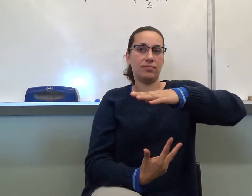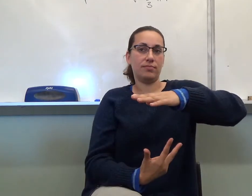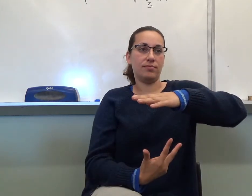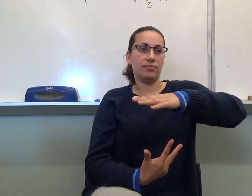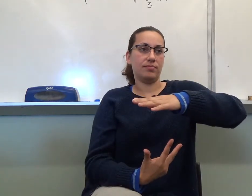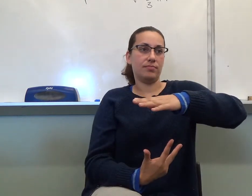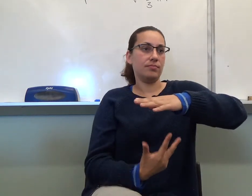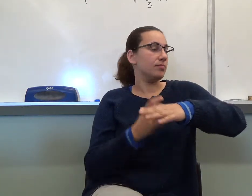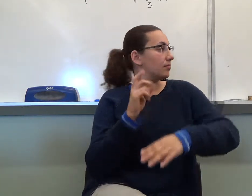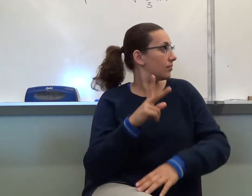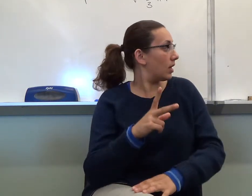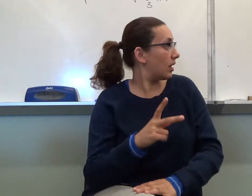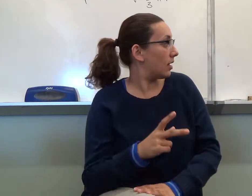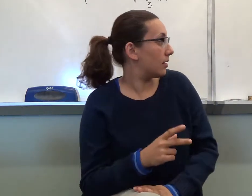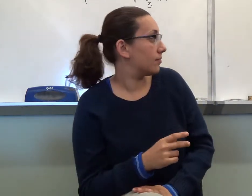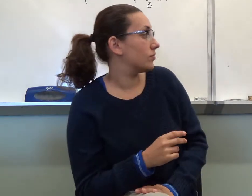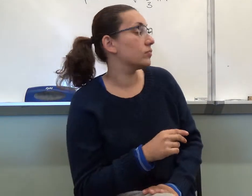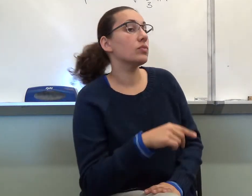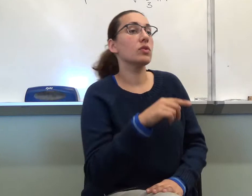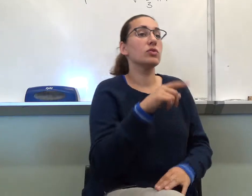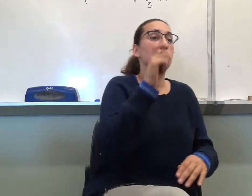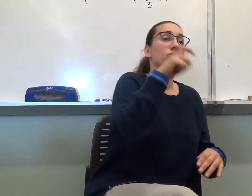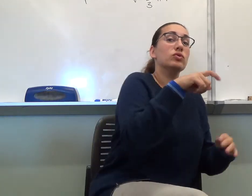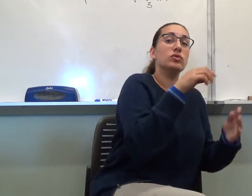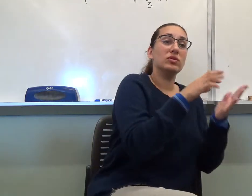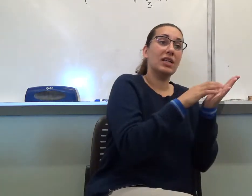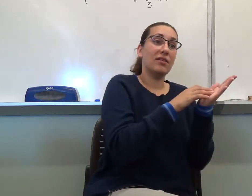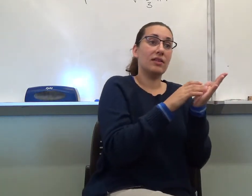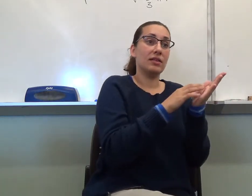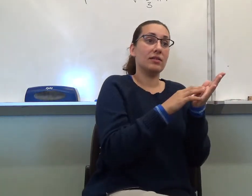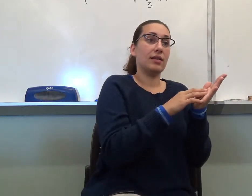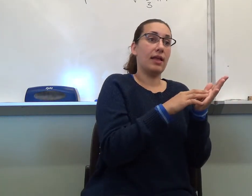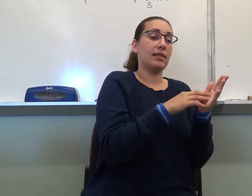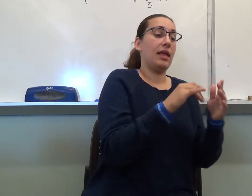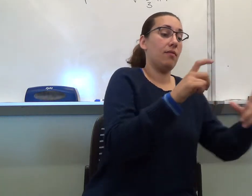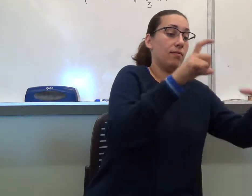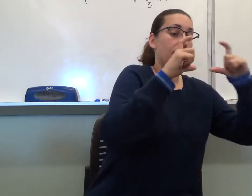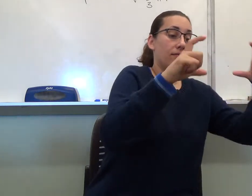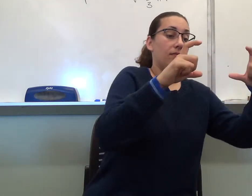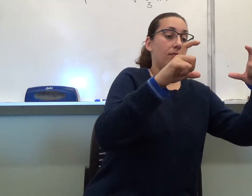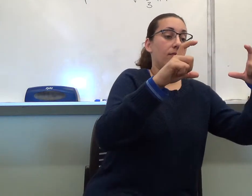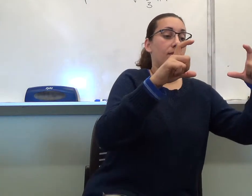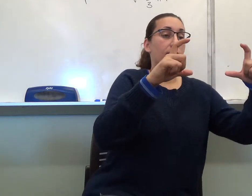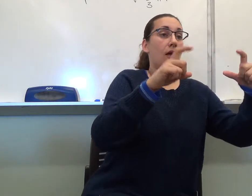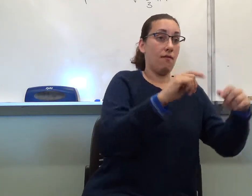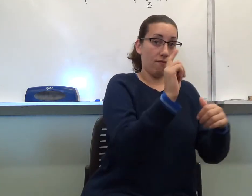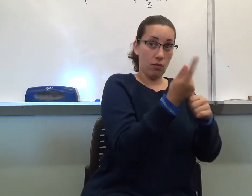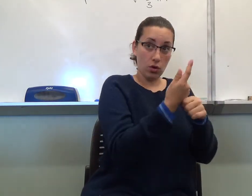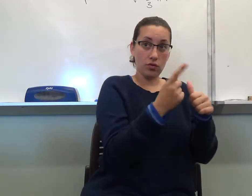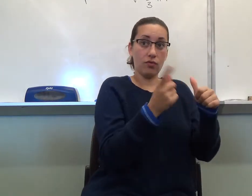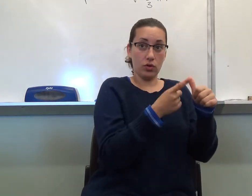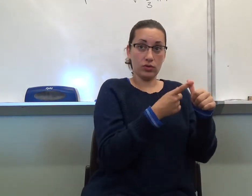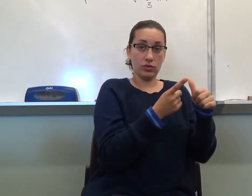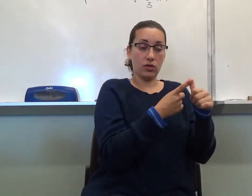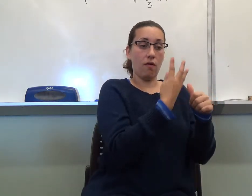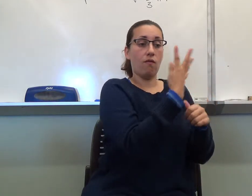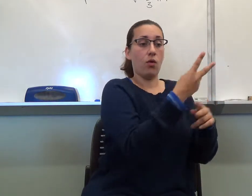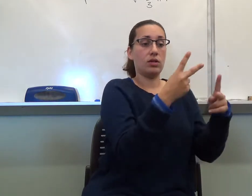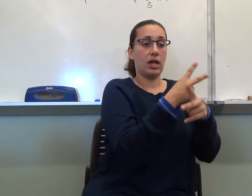this way, you should tell the calculator to do this first, 4 times 3.14, then divide by 3.